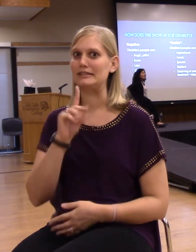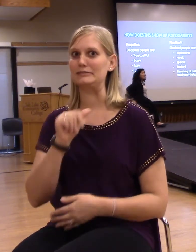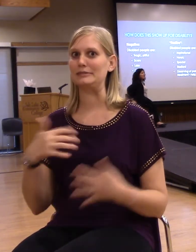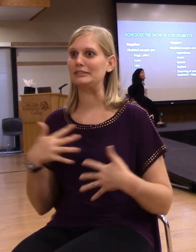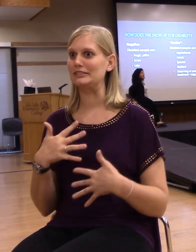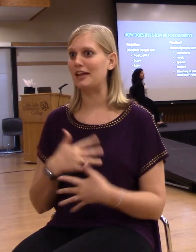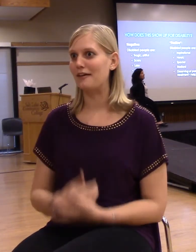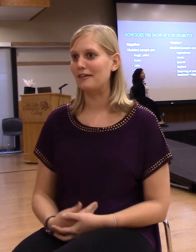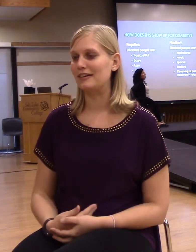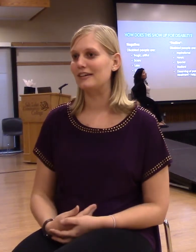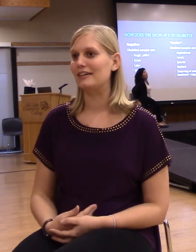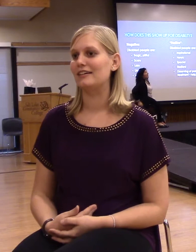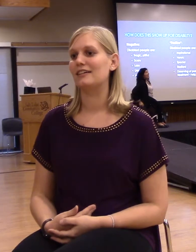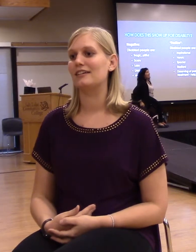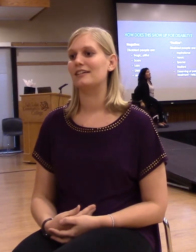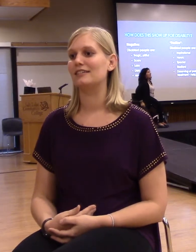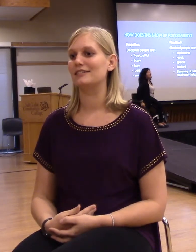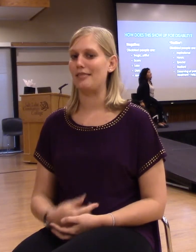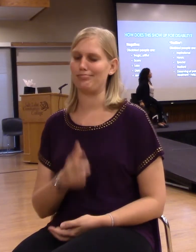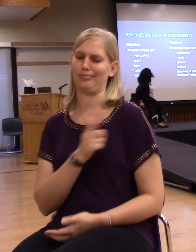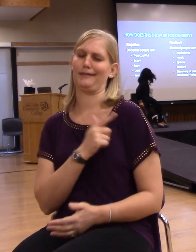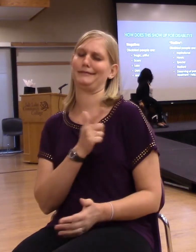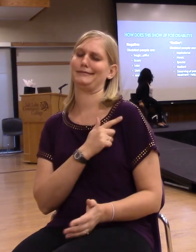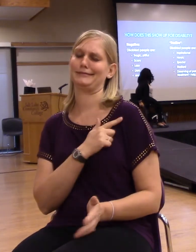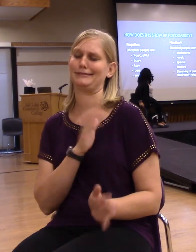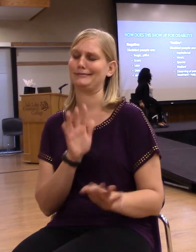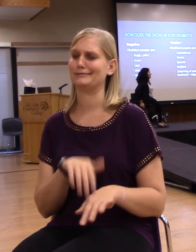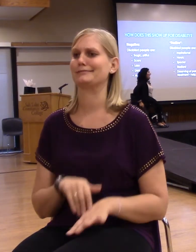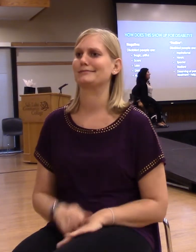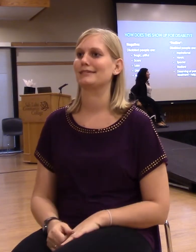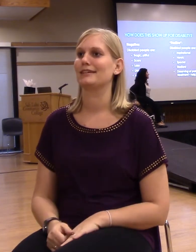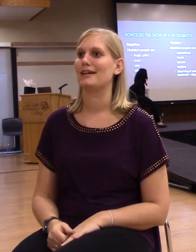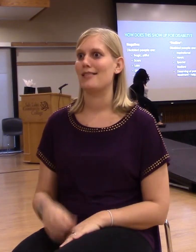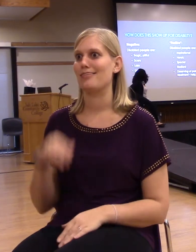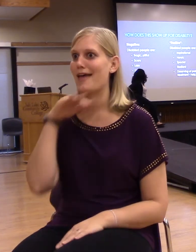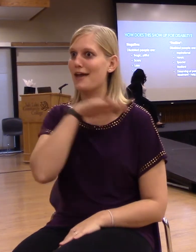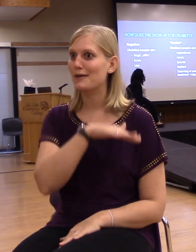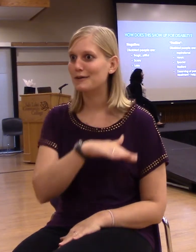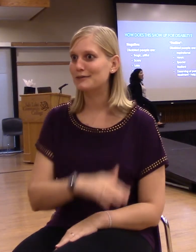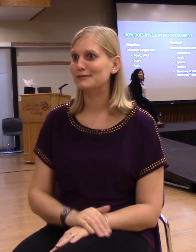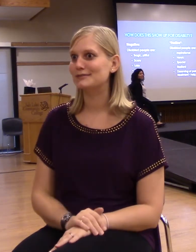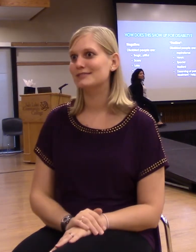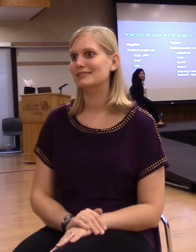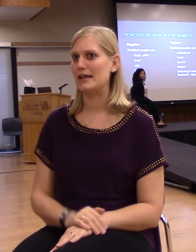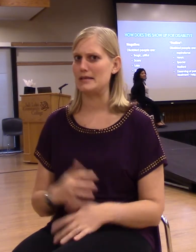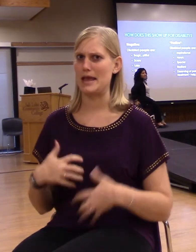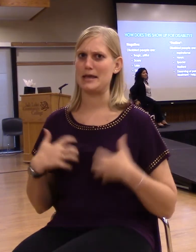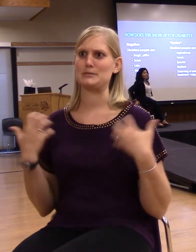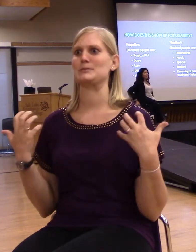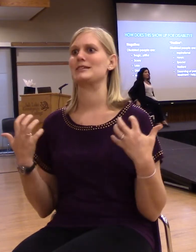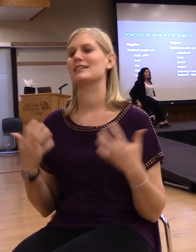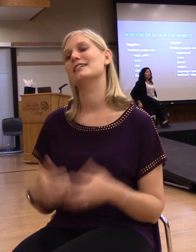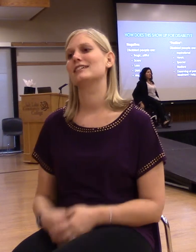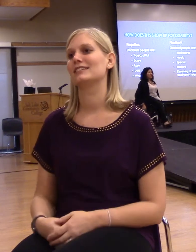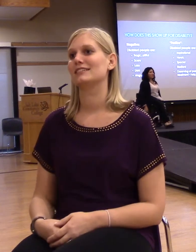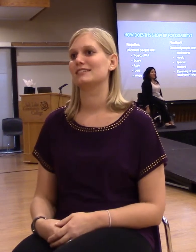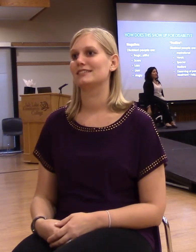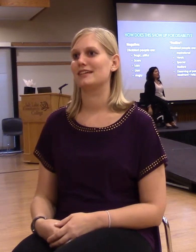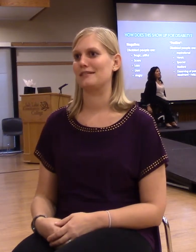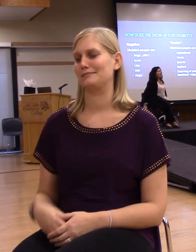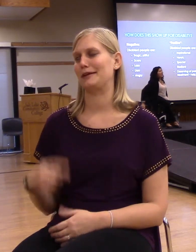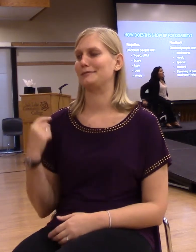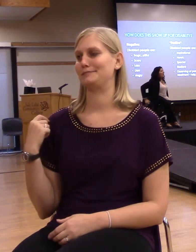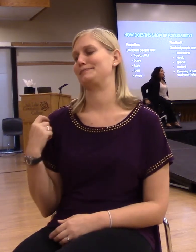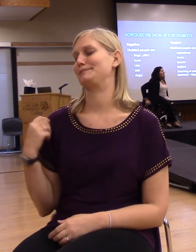scary, disabled people are lazy, they're liars, when they're angry, disabled people have a chip on their